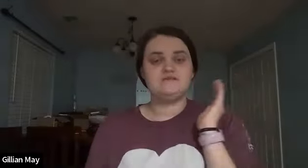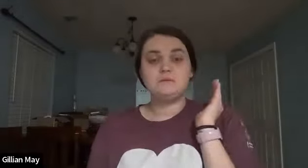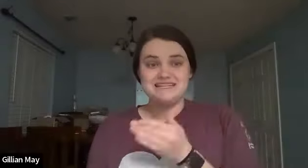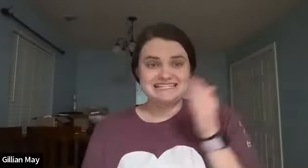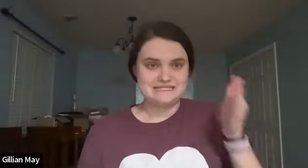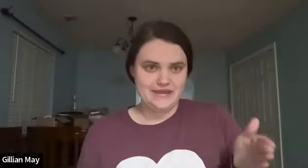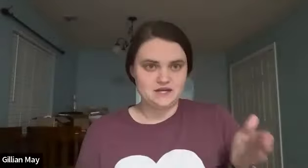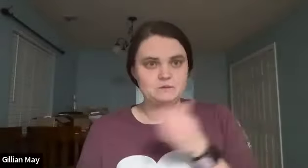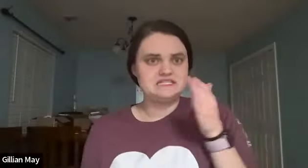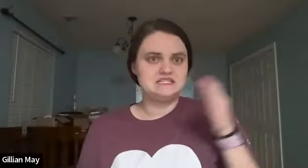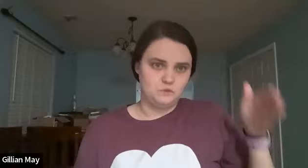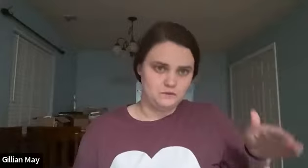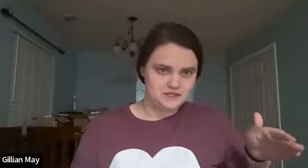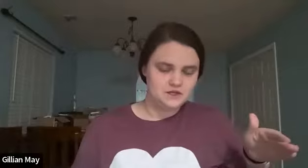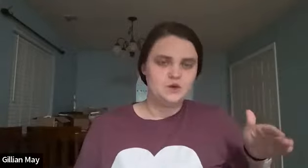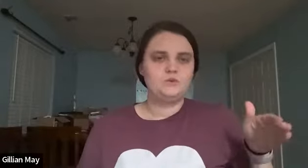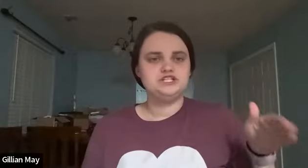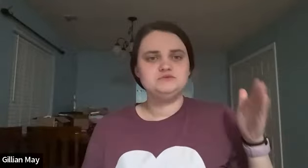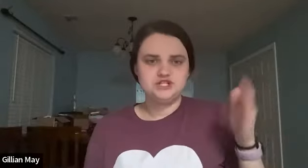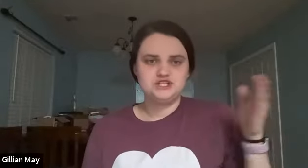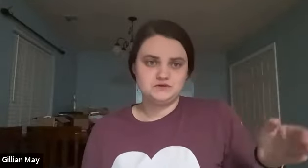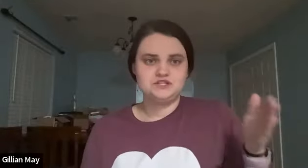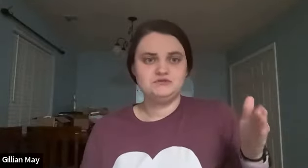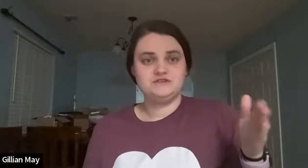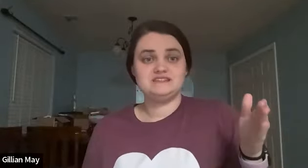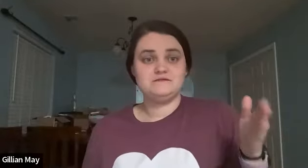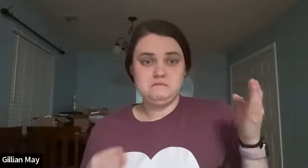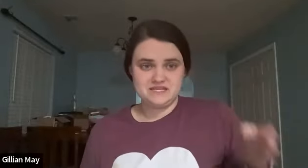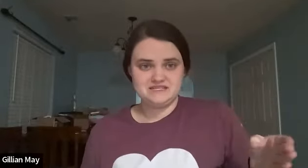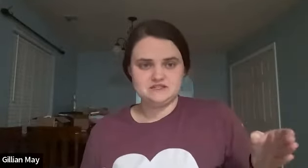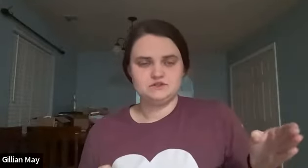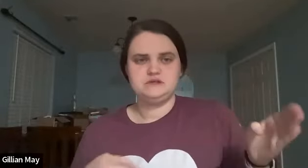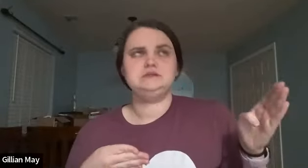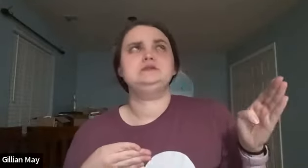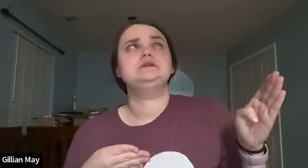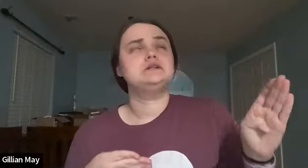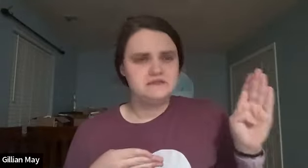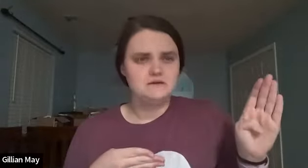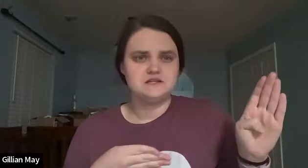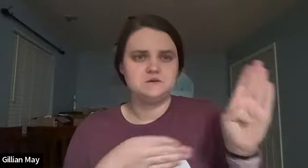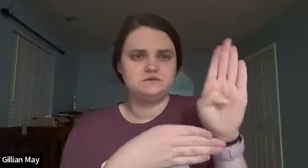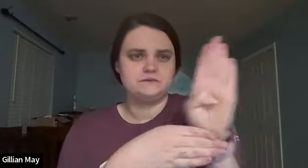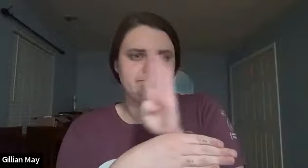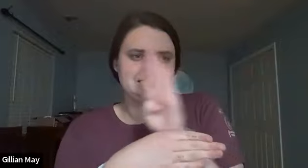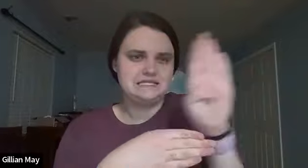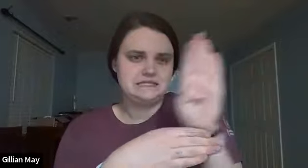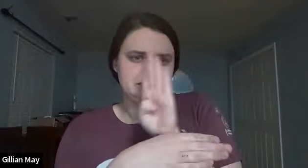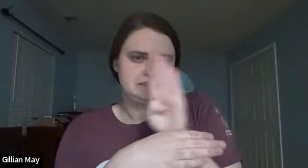you're a businessman or businesswoman, what you would just do is you would do the sign for business, which we learned, I think last week, which was business